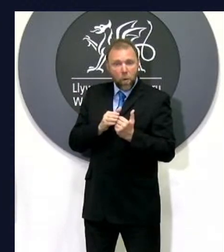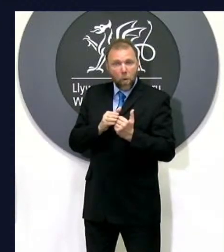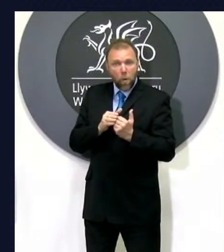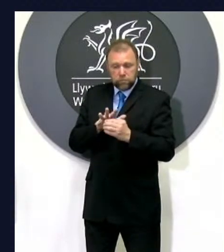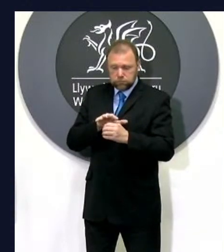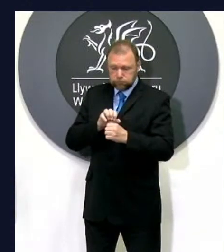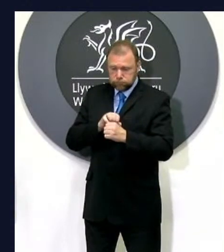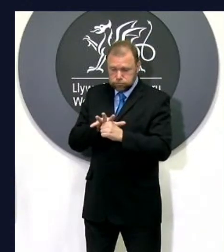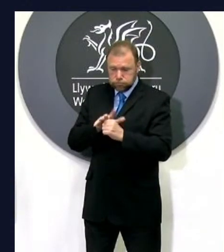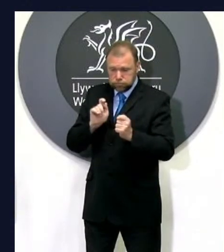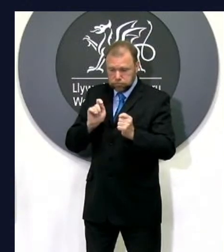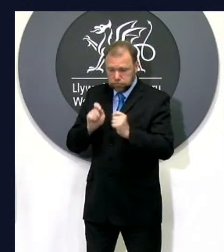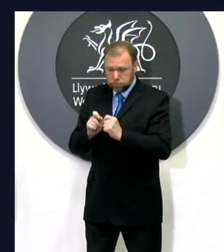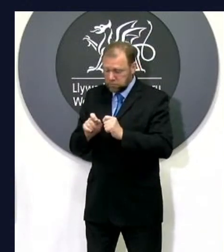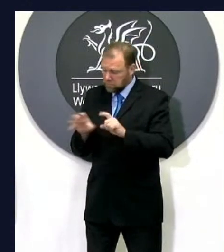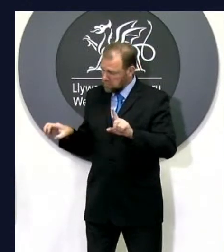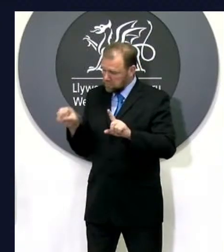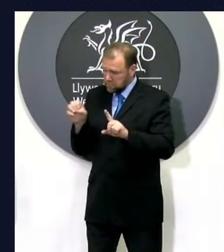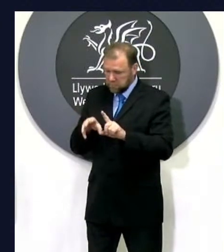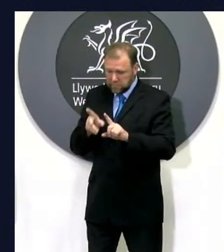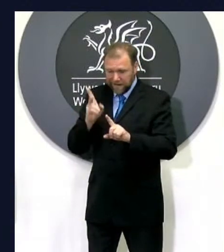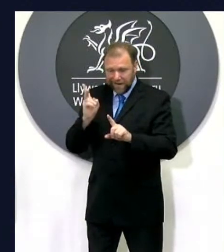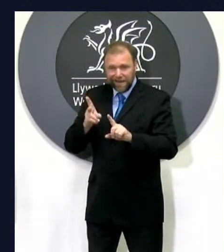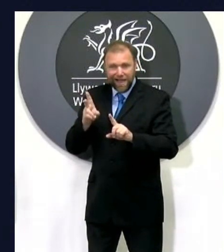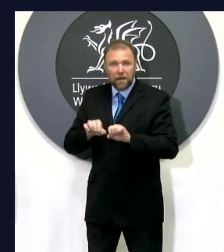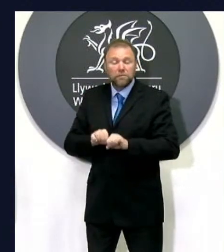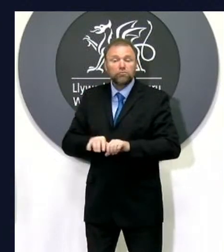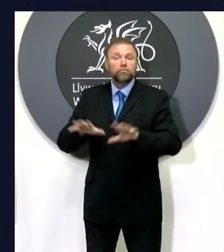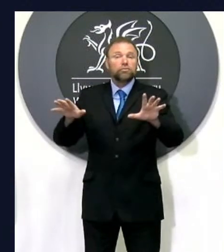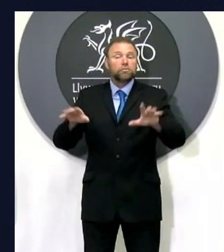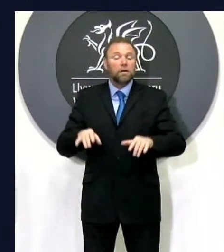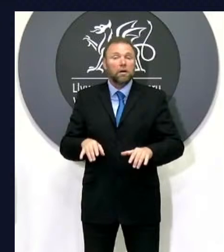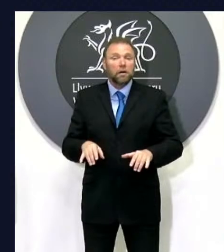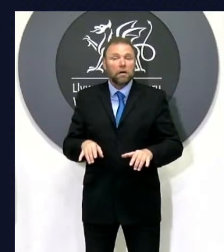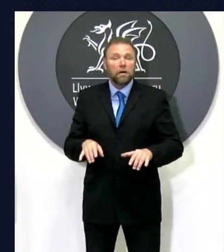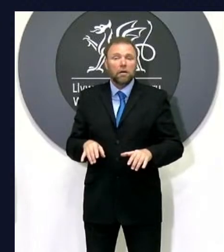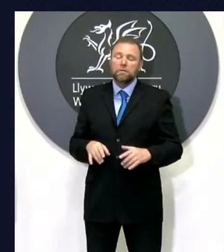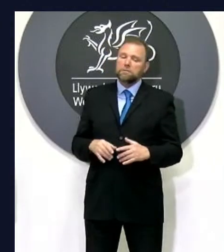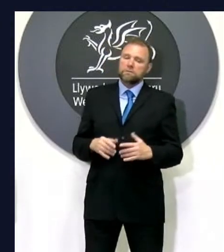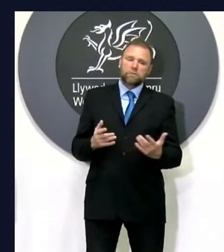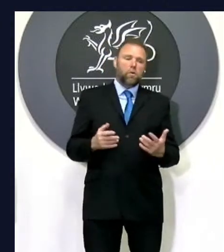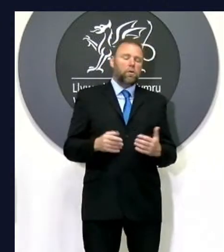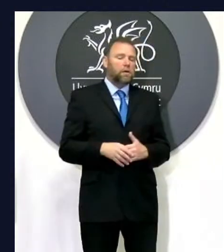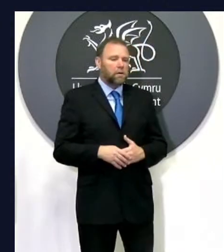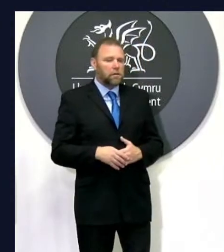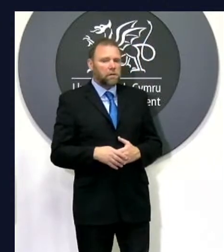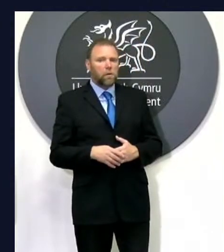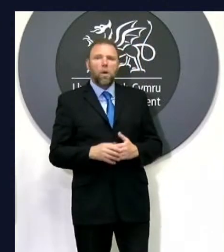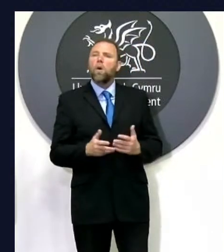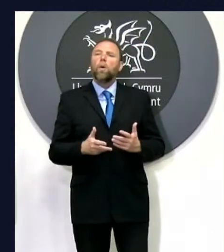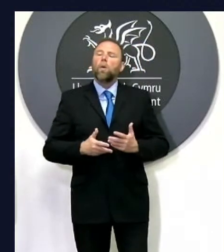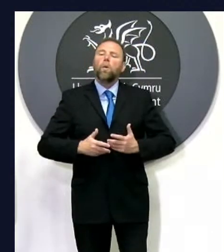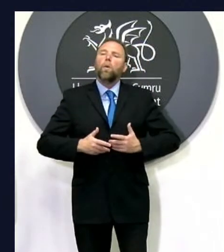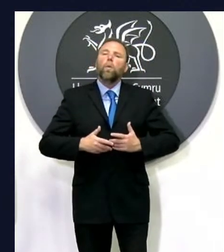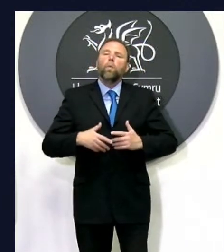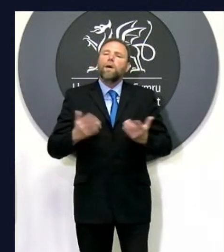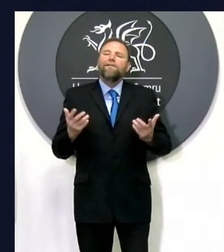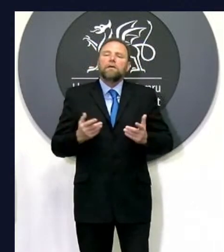UK, and they can then take off again. And the bigger angst, of course, is that within all of that, wherever the virus